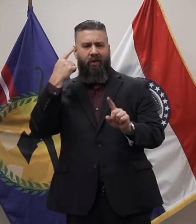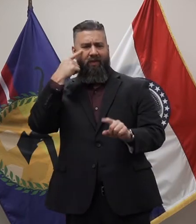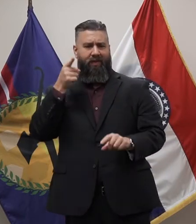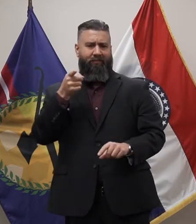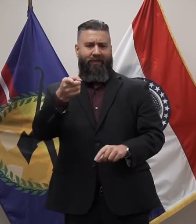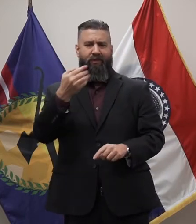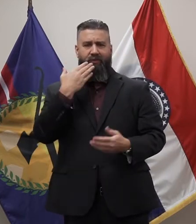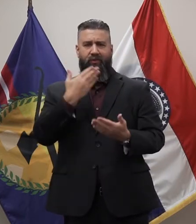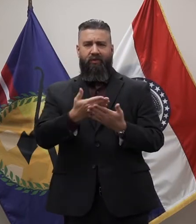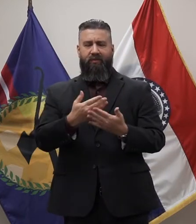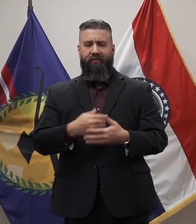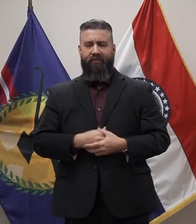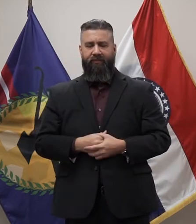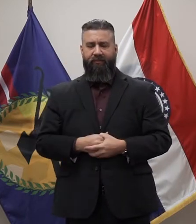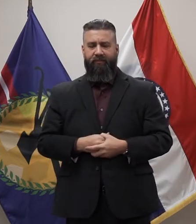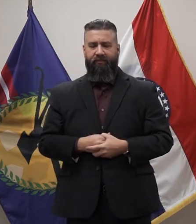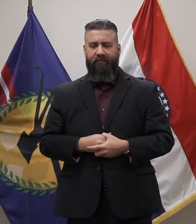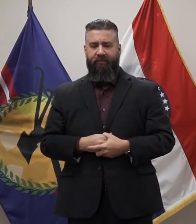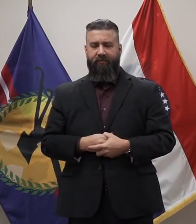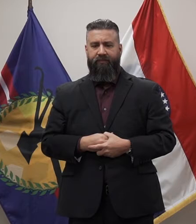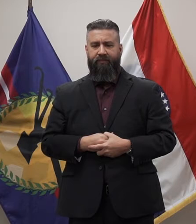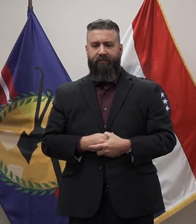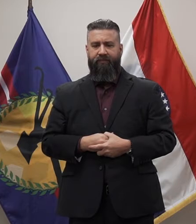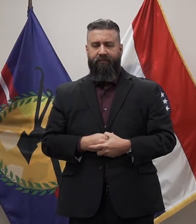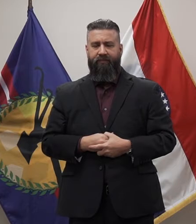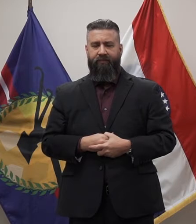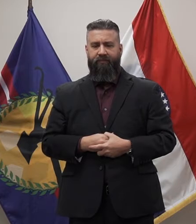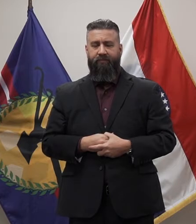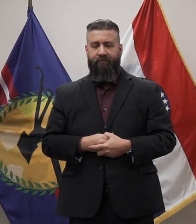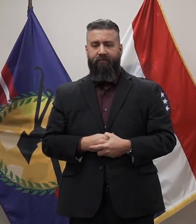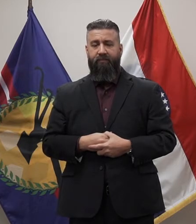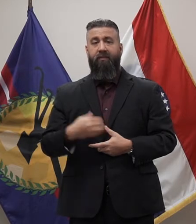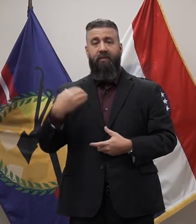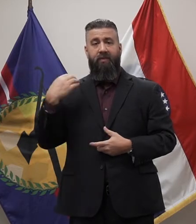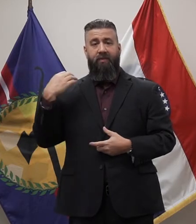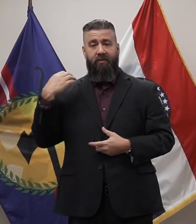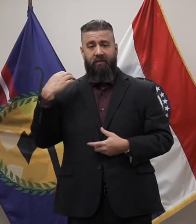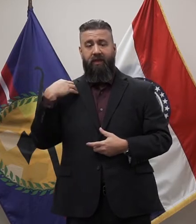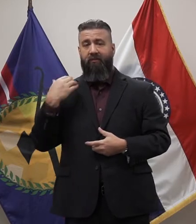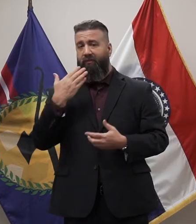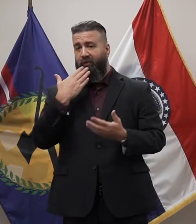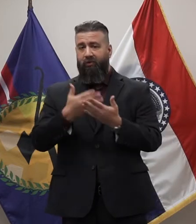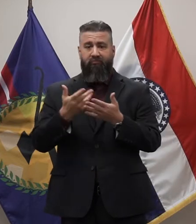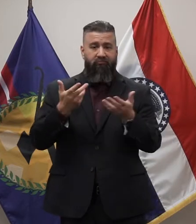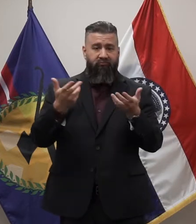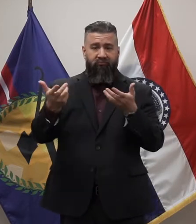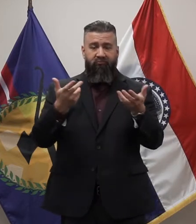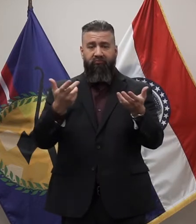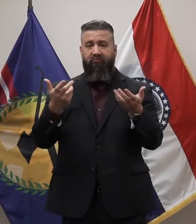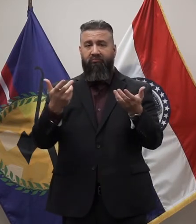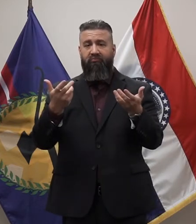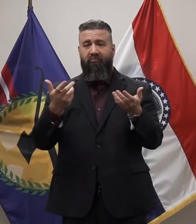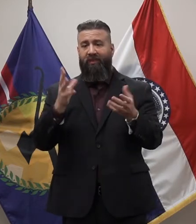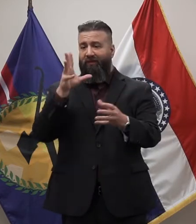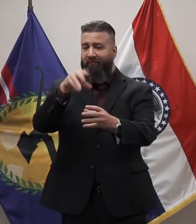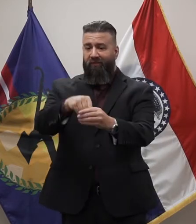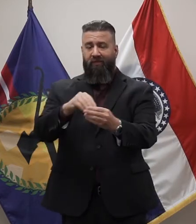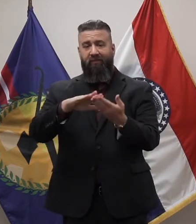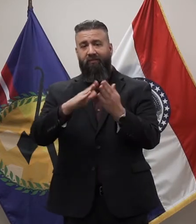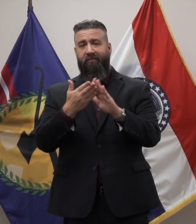Chief Gregory? Well, the chief is engaging. He has a long track record of engaging the